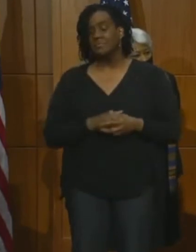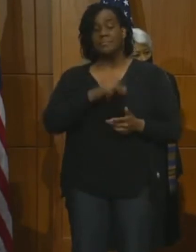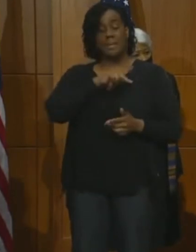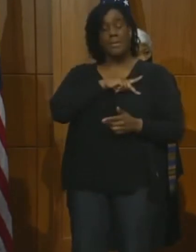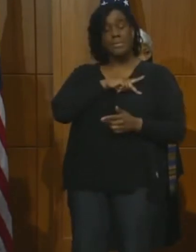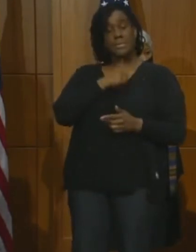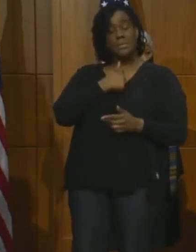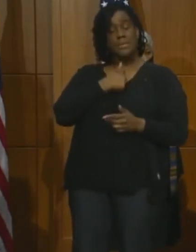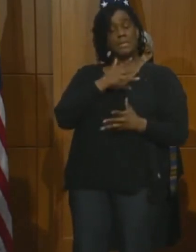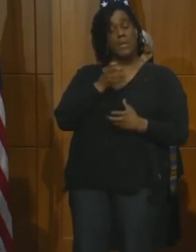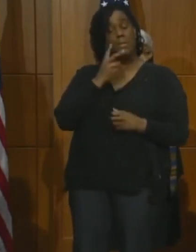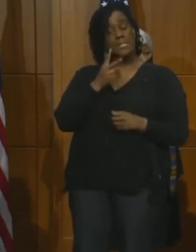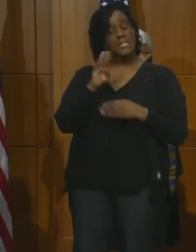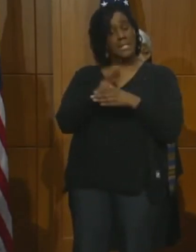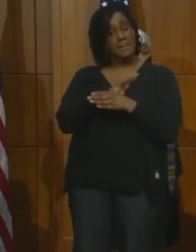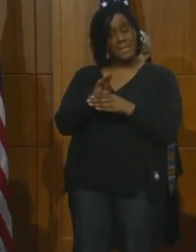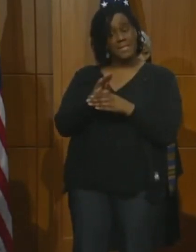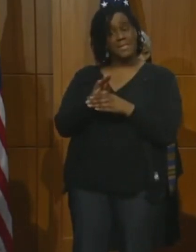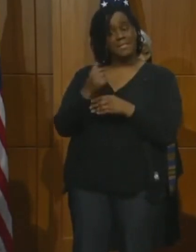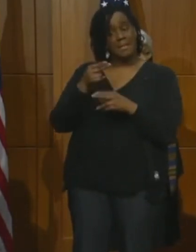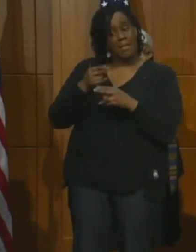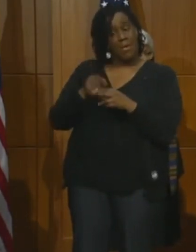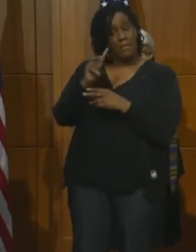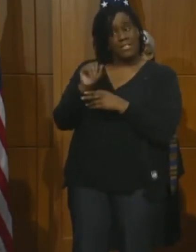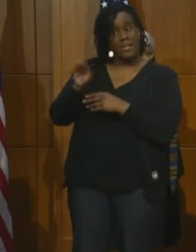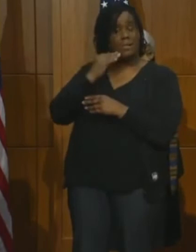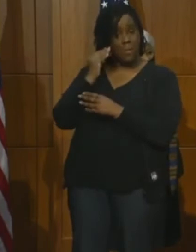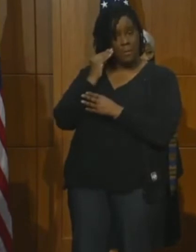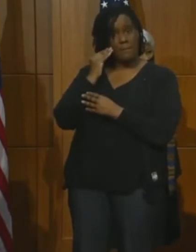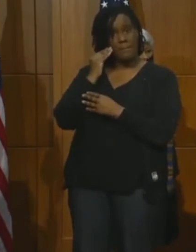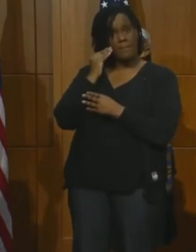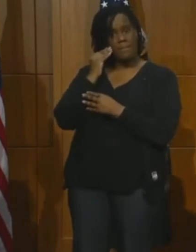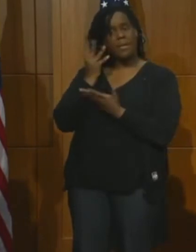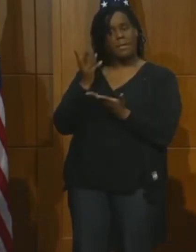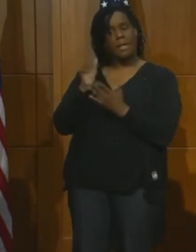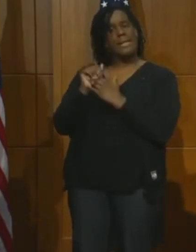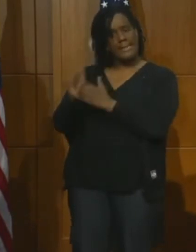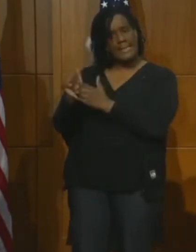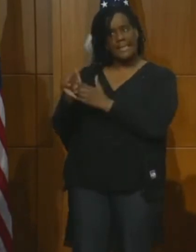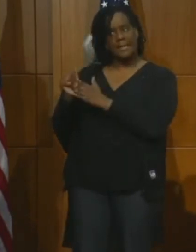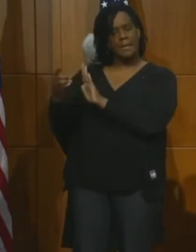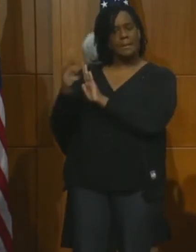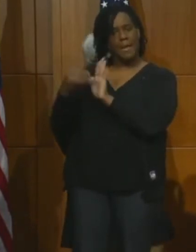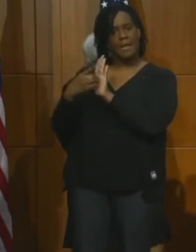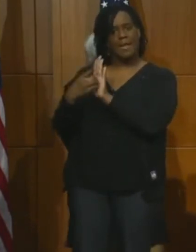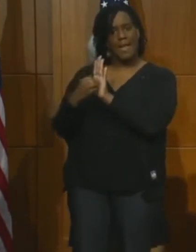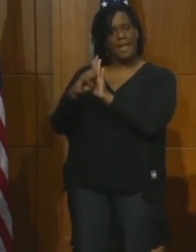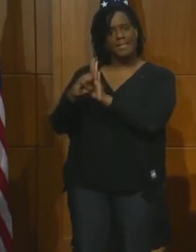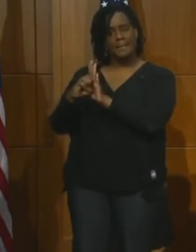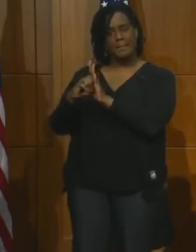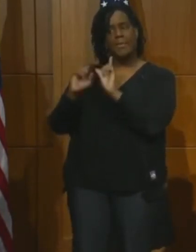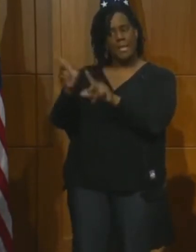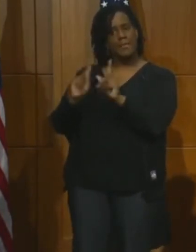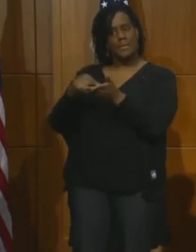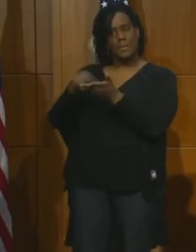like to see corporations who call Virginia their home lead the rest of the country. Give people